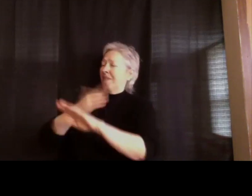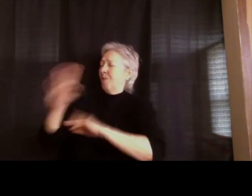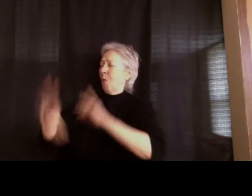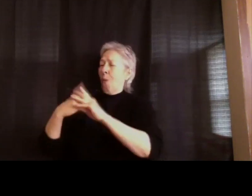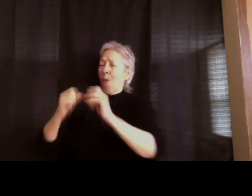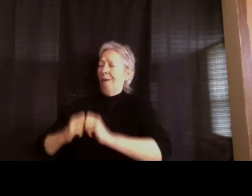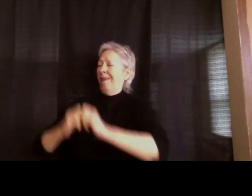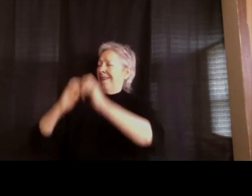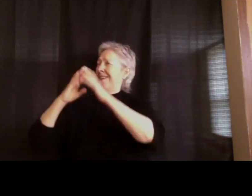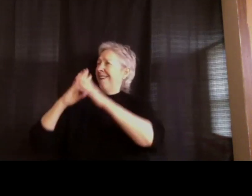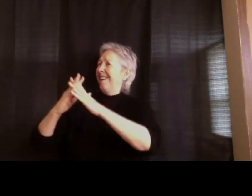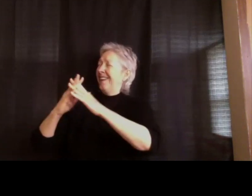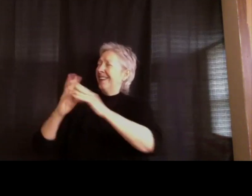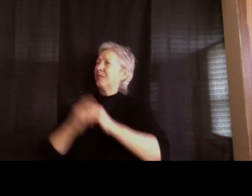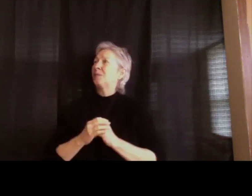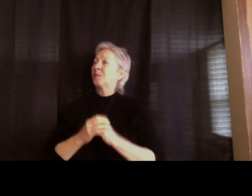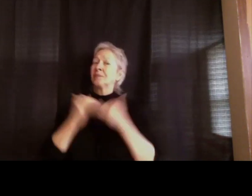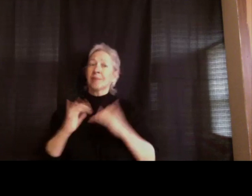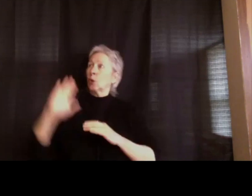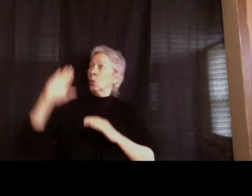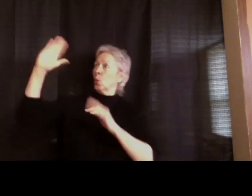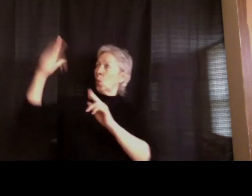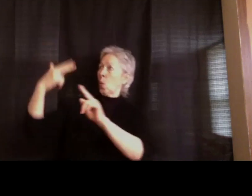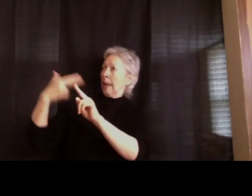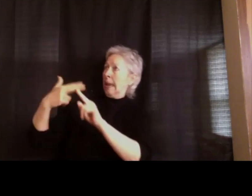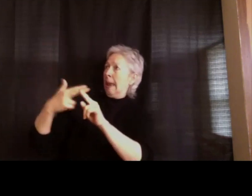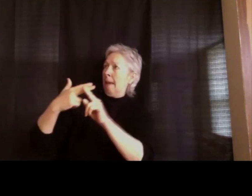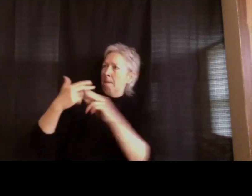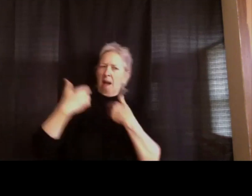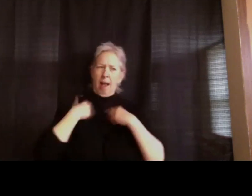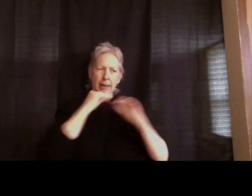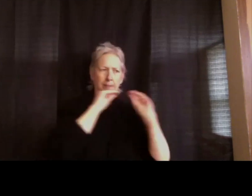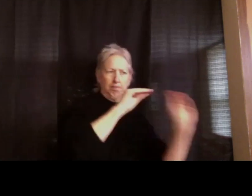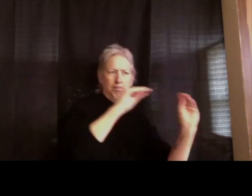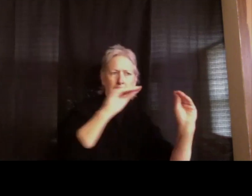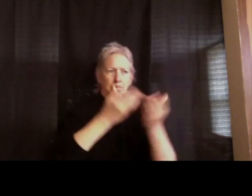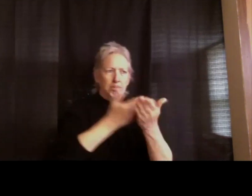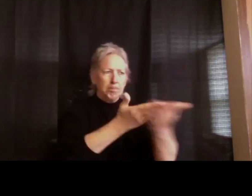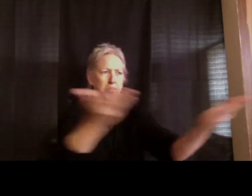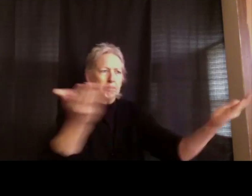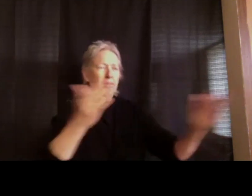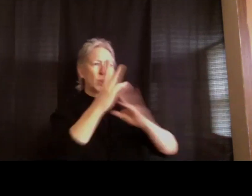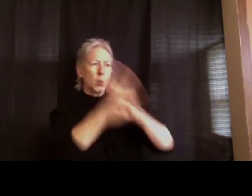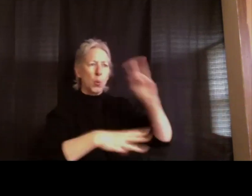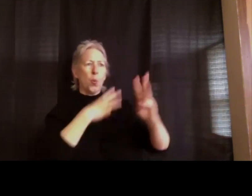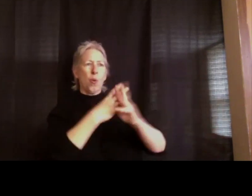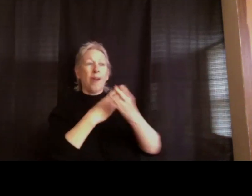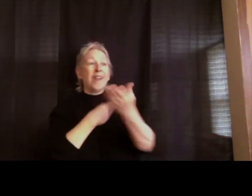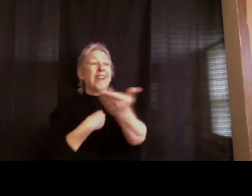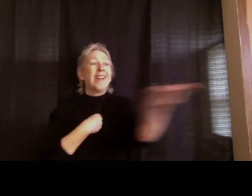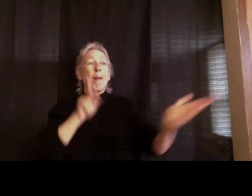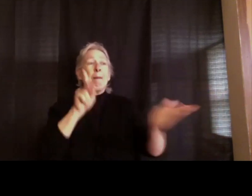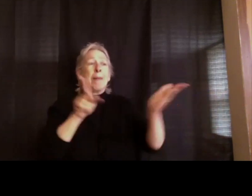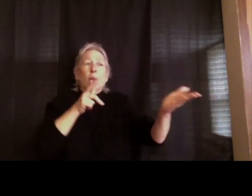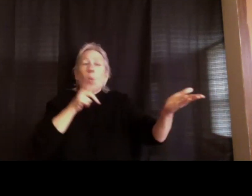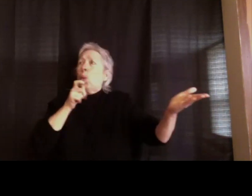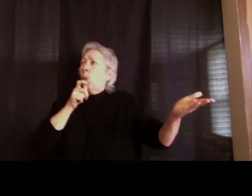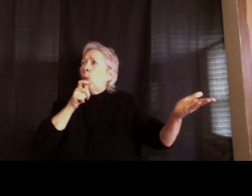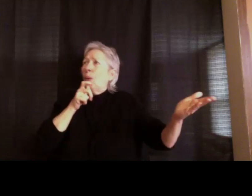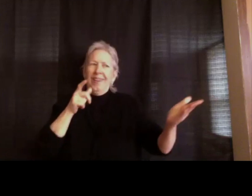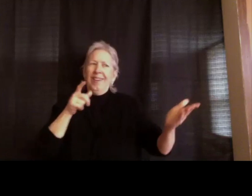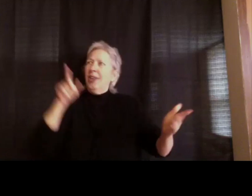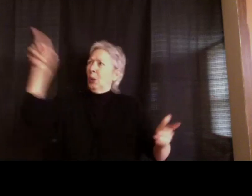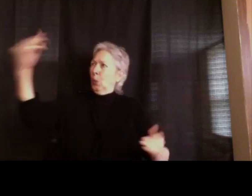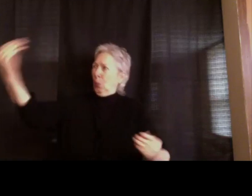I have made your name known to those whom you gave me from the world. They were yours, and you gave them to me, and they have kept